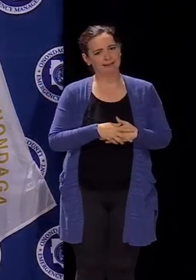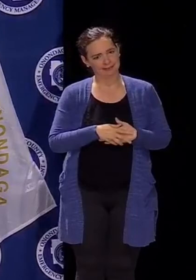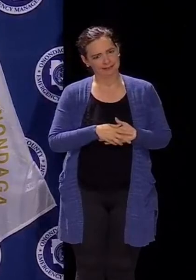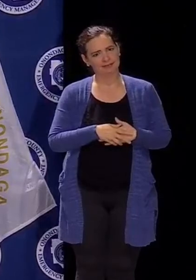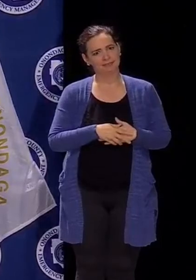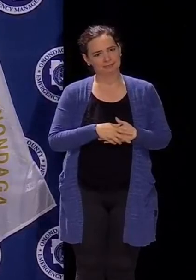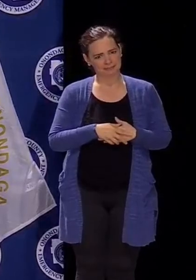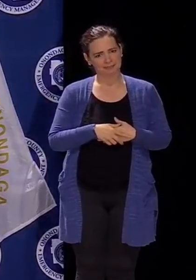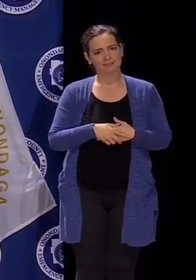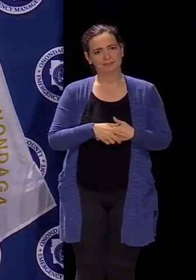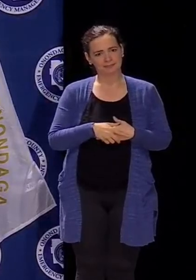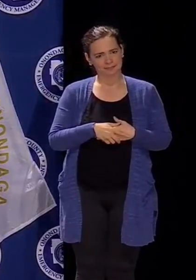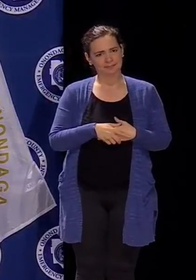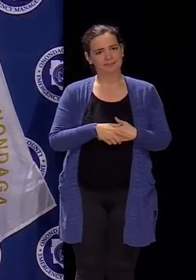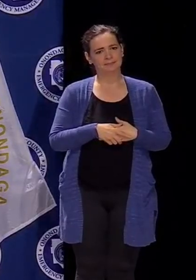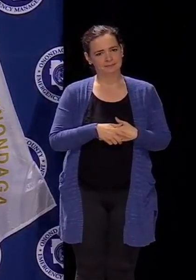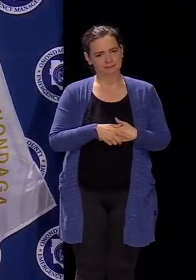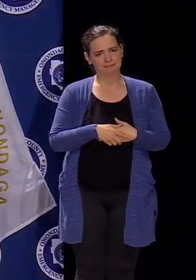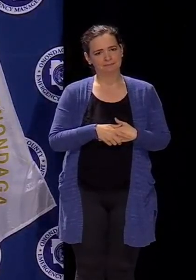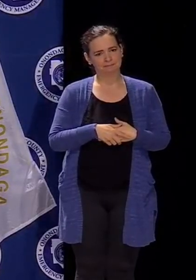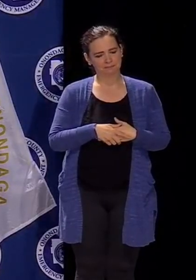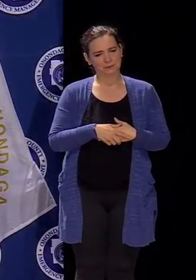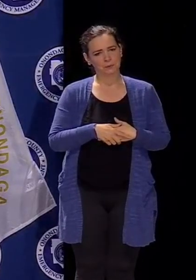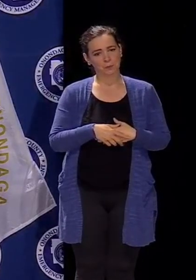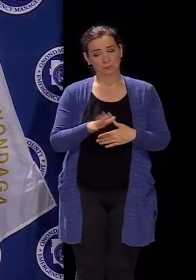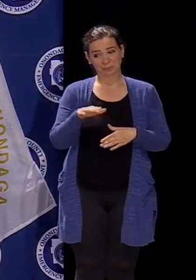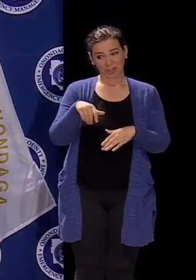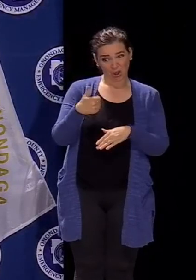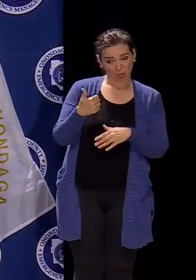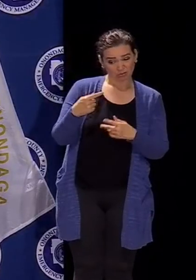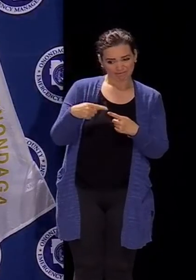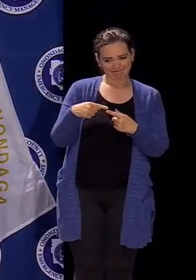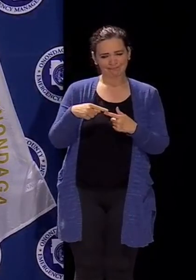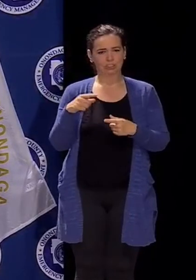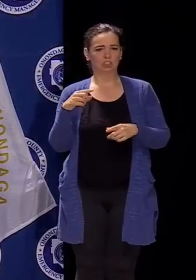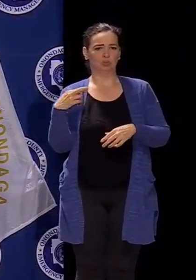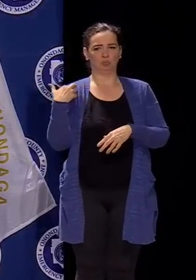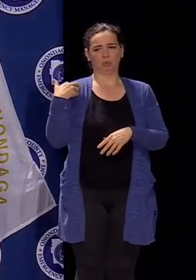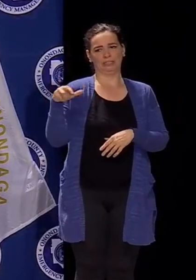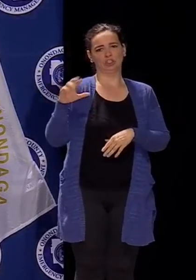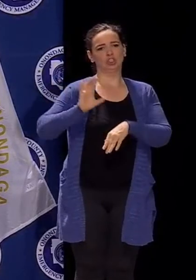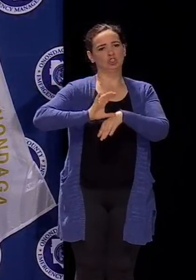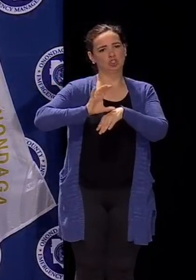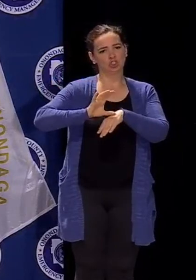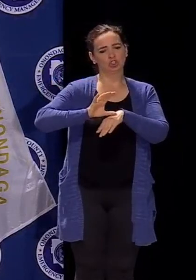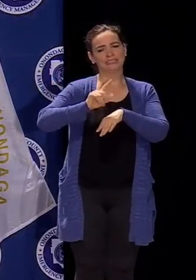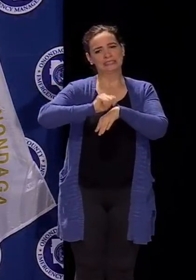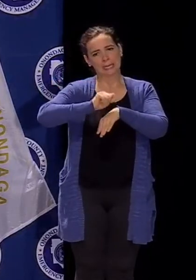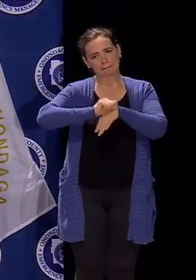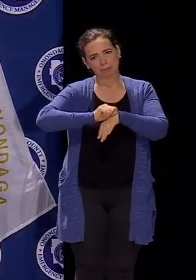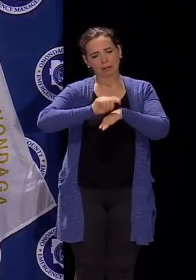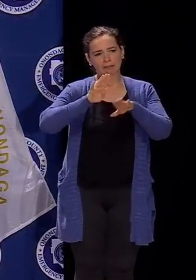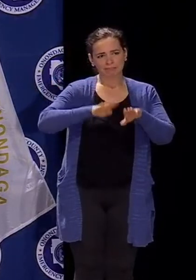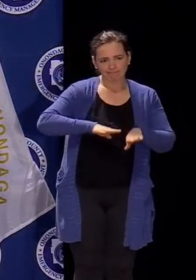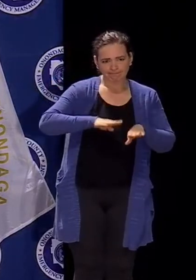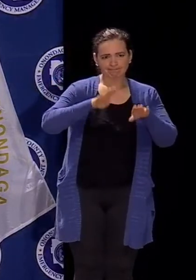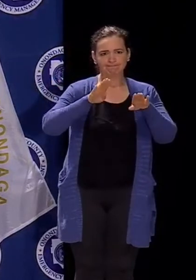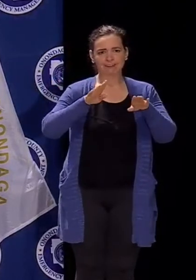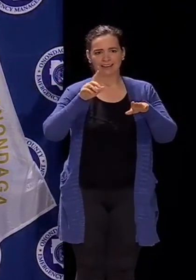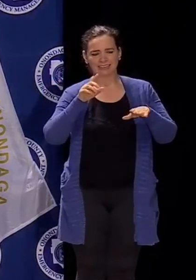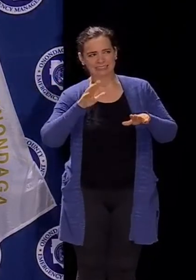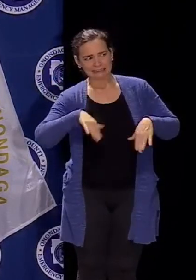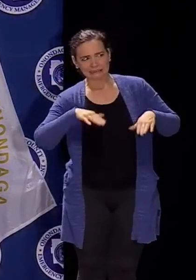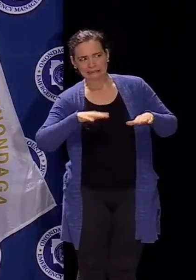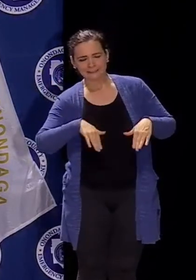put forward a plan related to religious institutions. We desperately need that plan approved. There